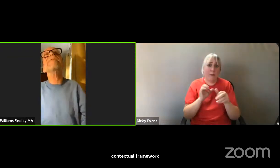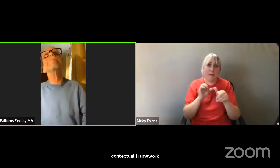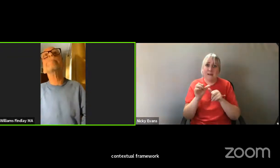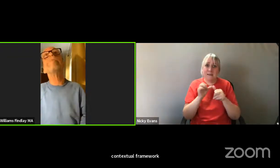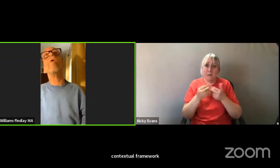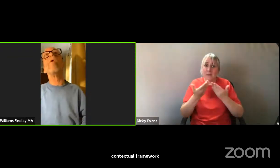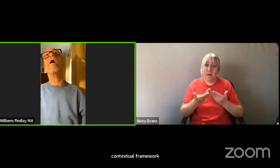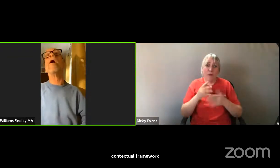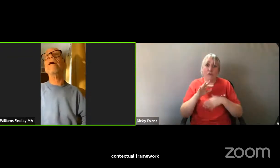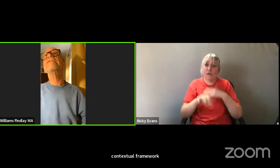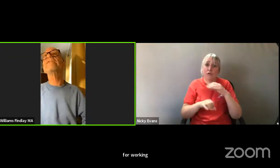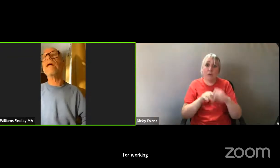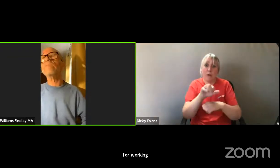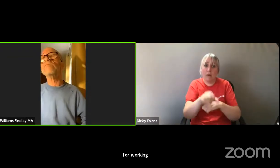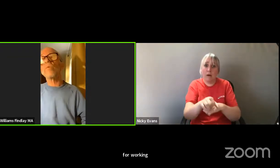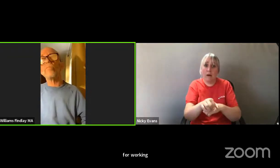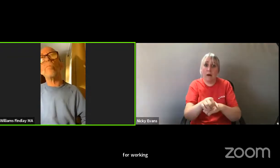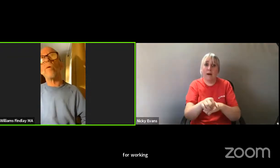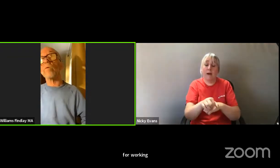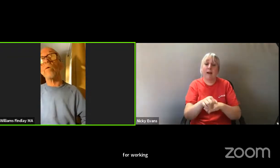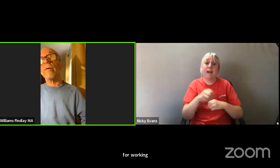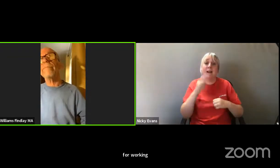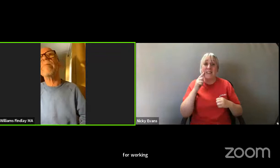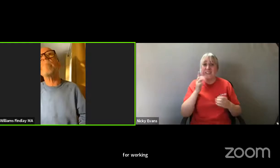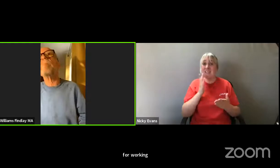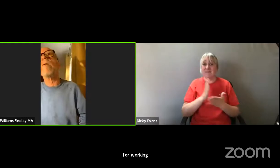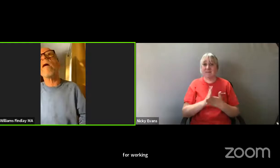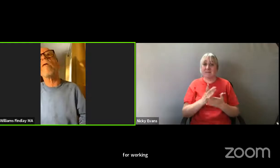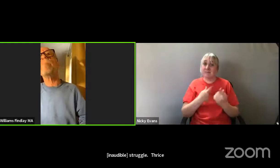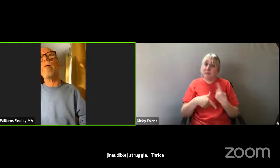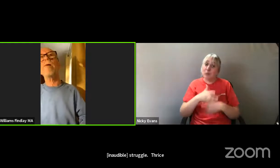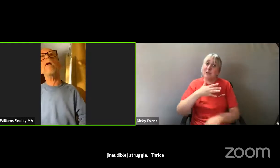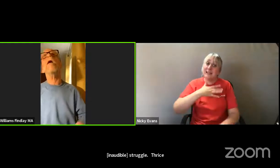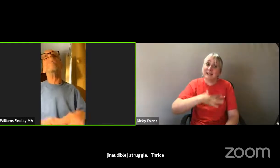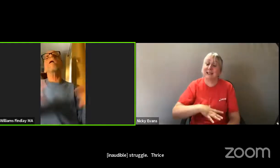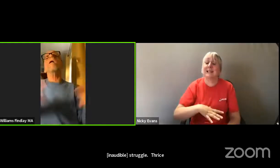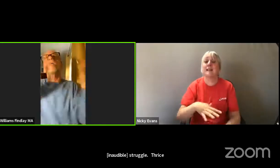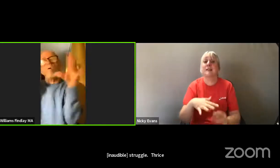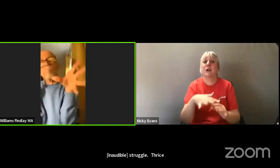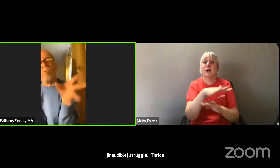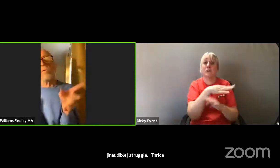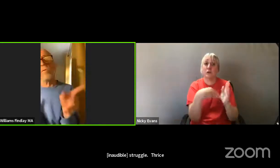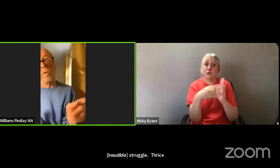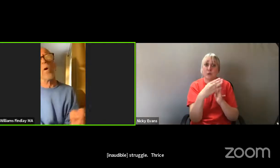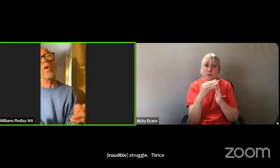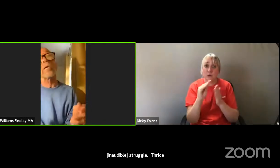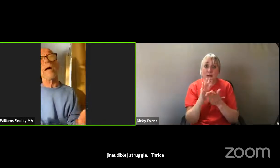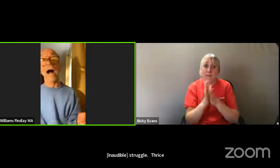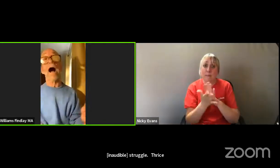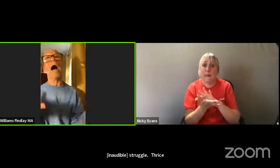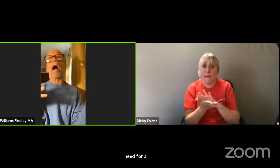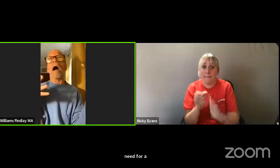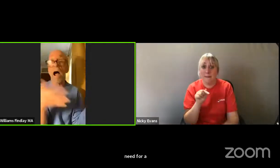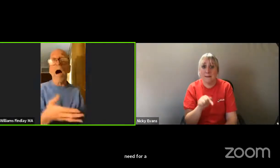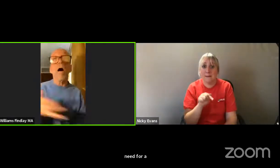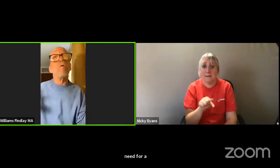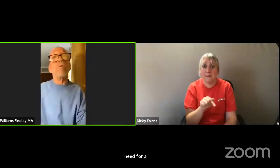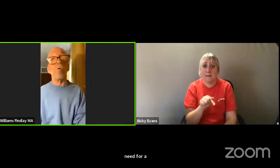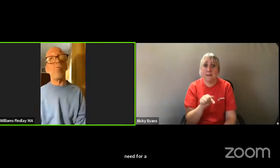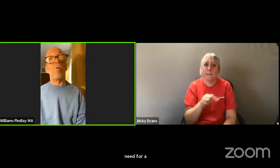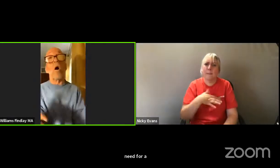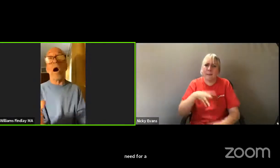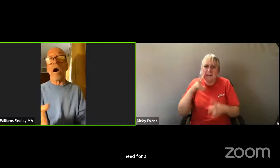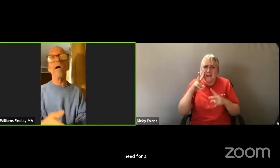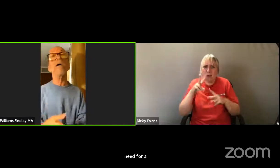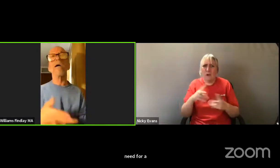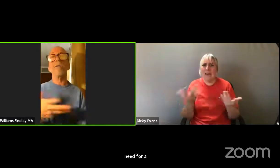a need for a social model of impairment that will look at how